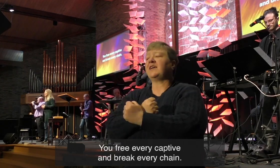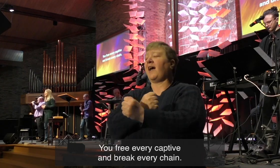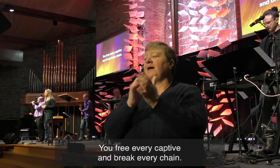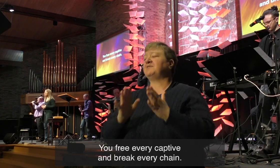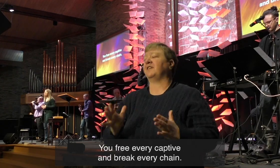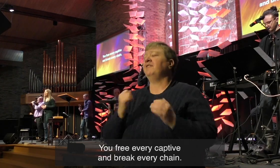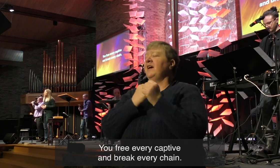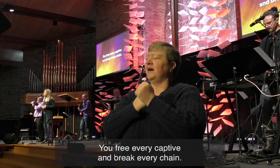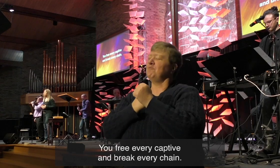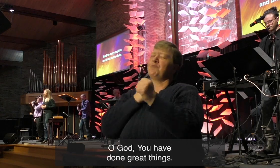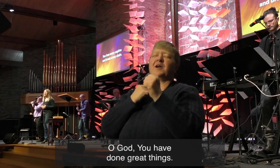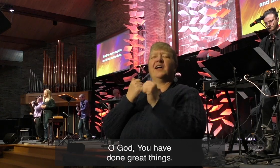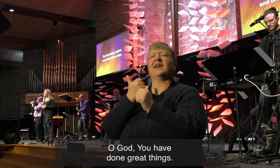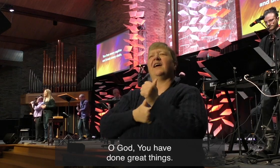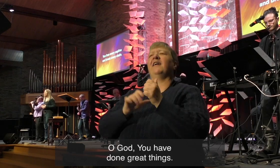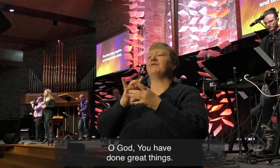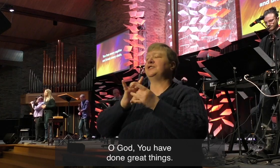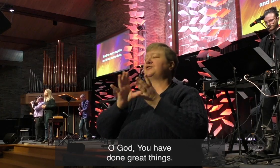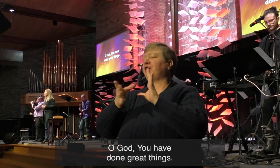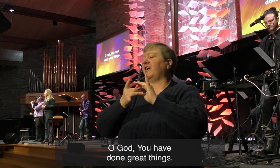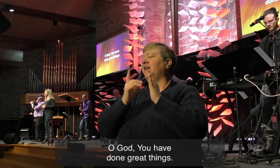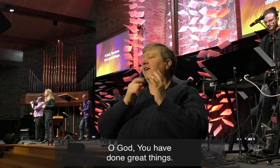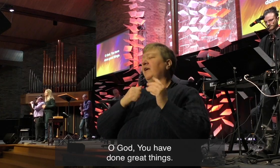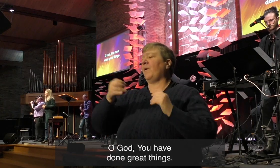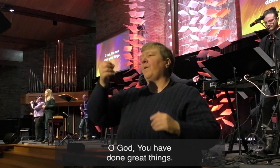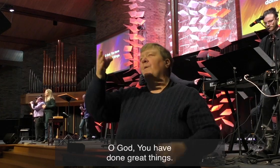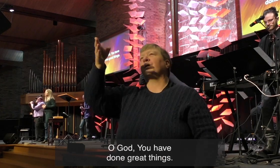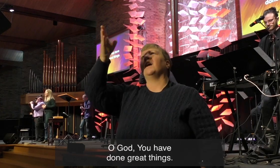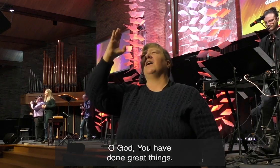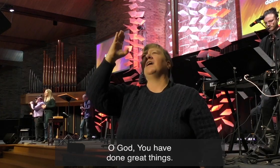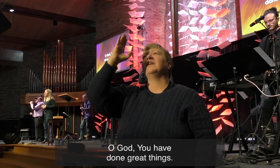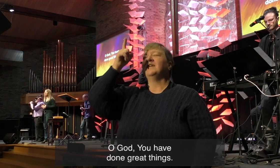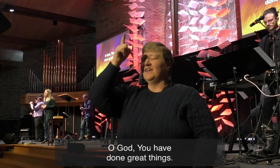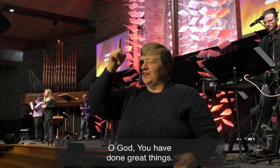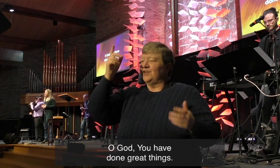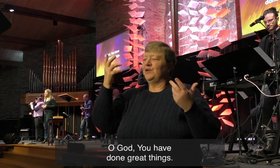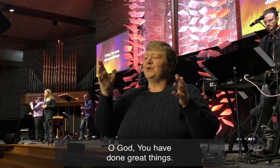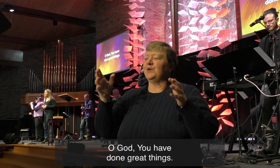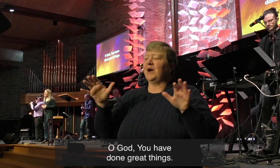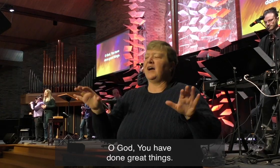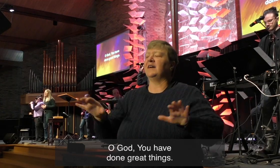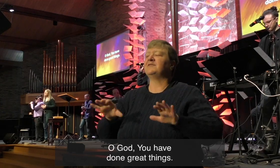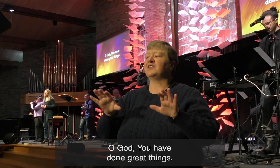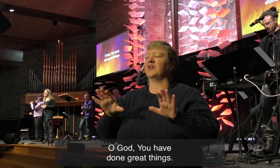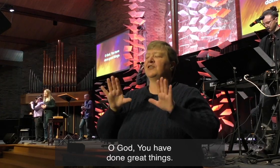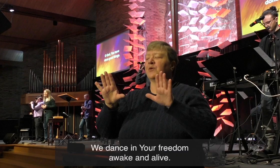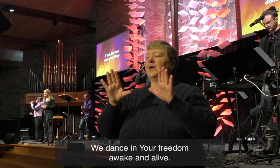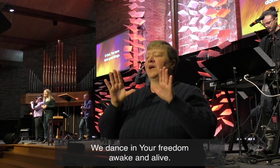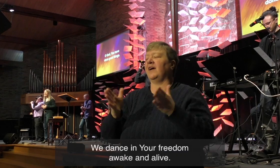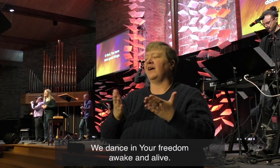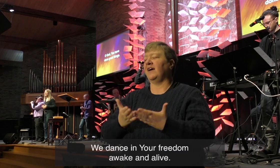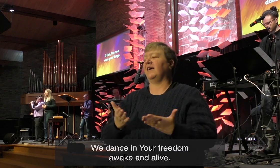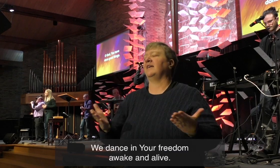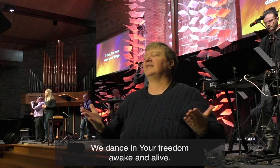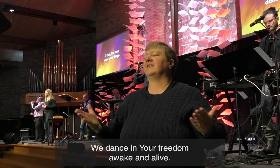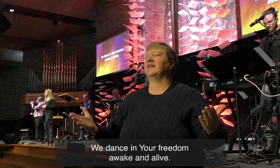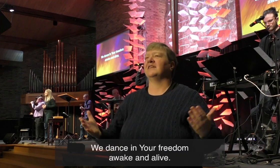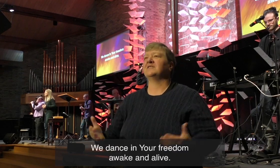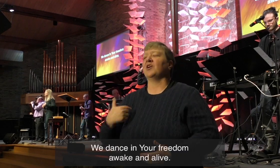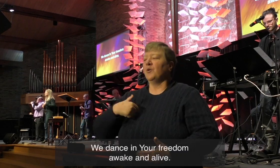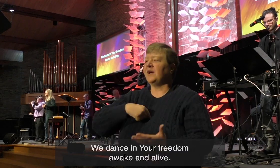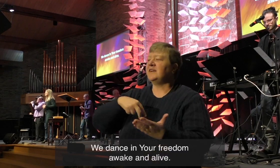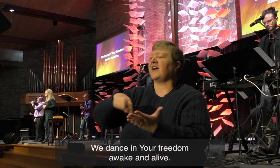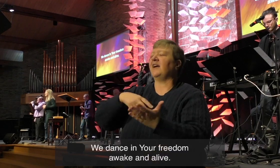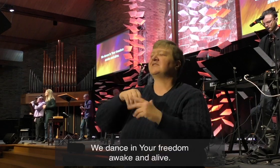every captive and break every chain. Oh God, you have done great